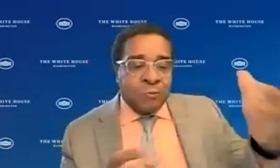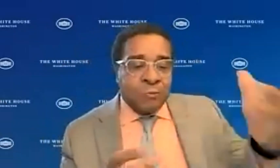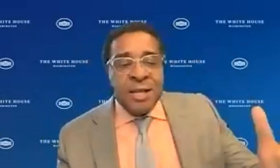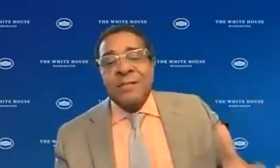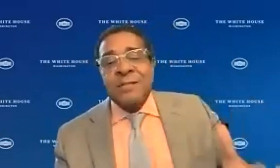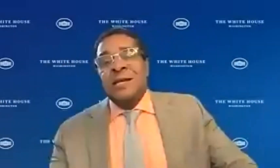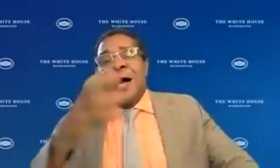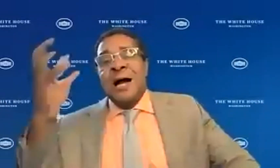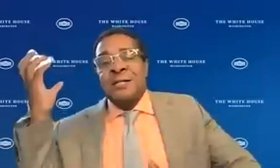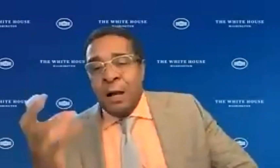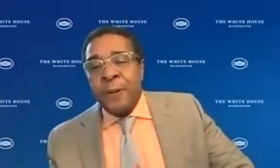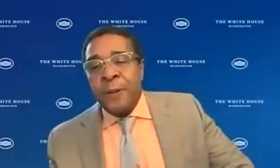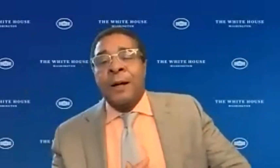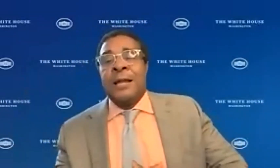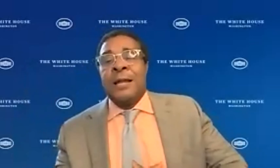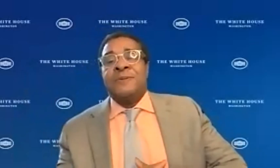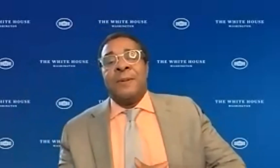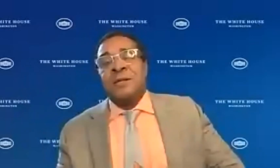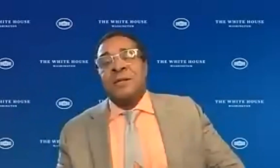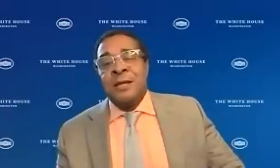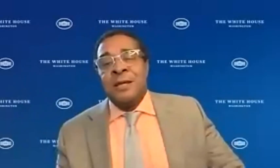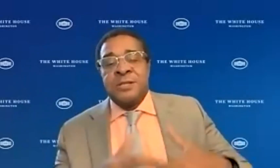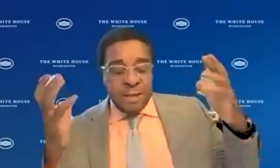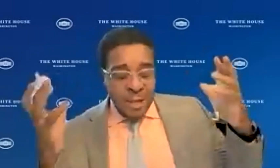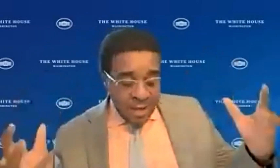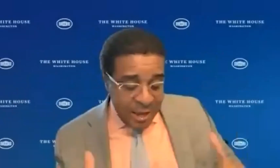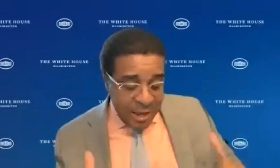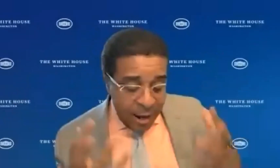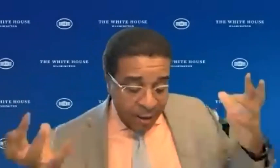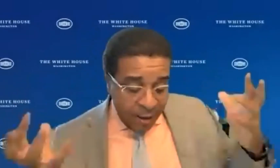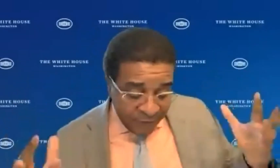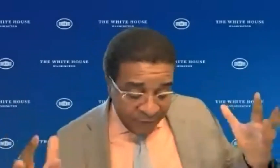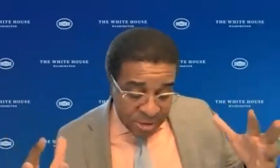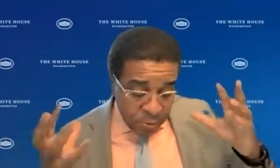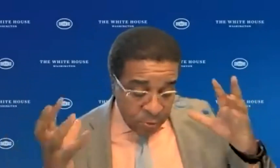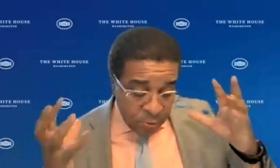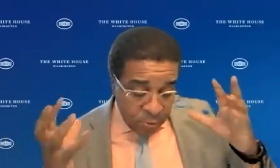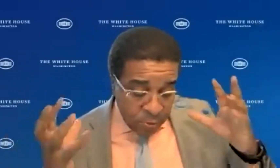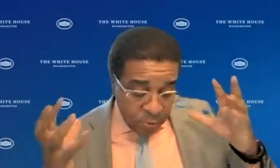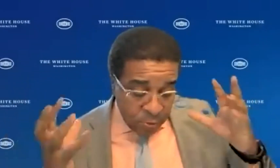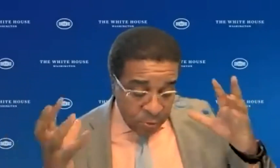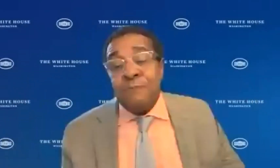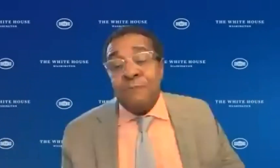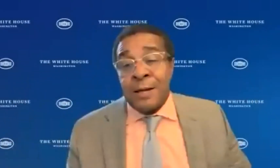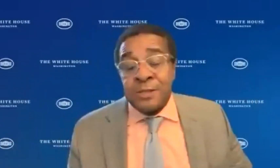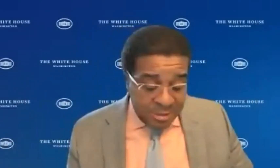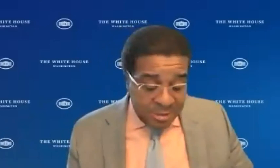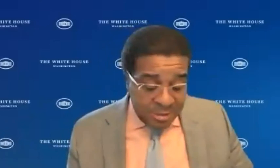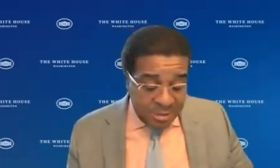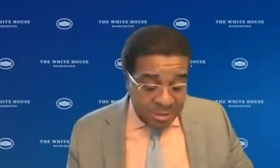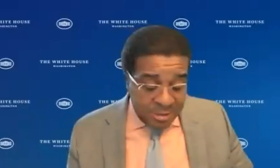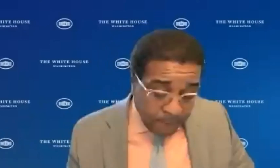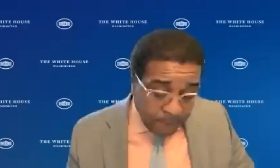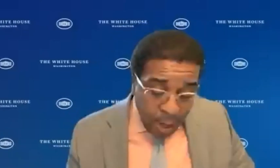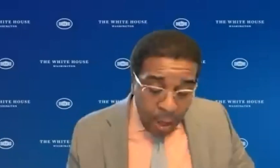but the raging STI, the opioid epidemic in the United States, and now having to sort of face monkeypox at the